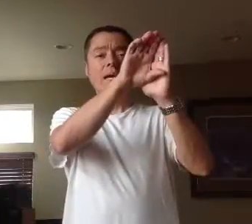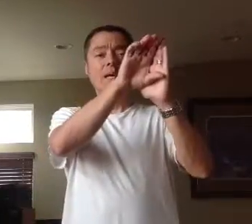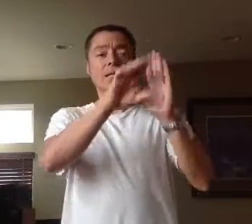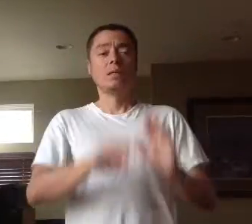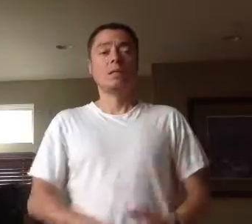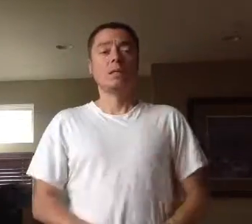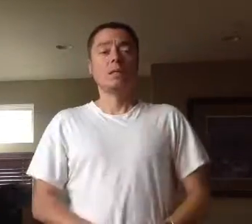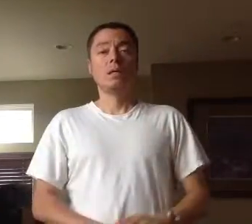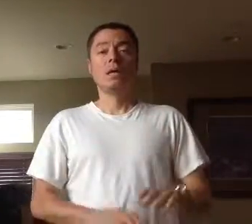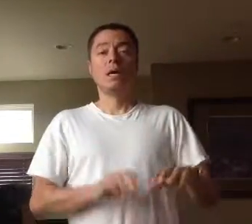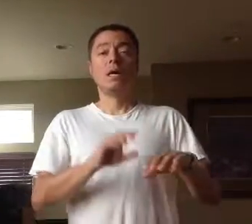Tower.